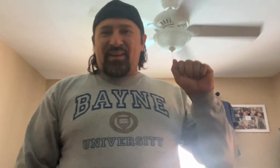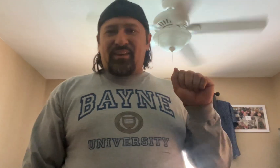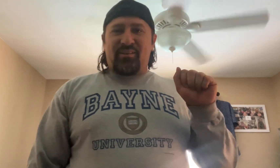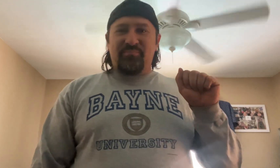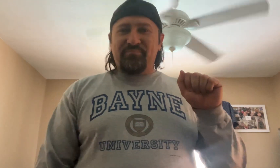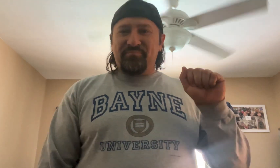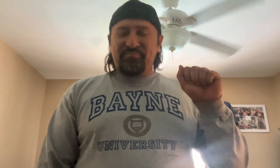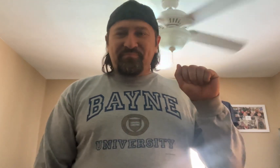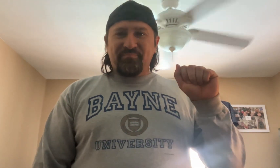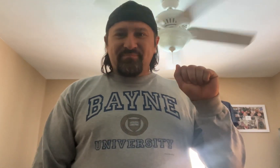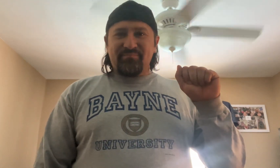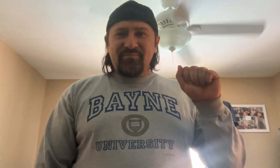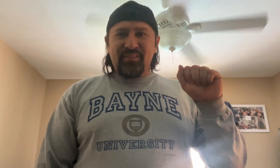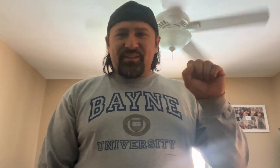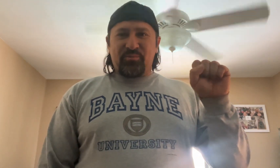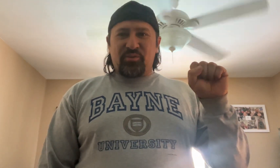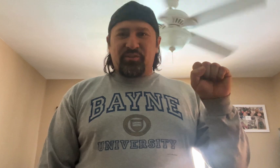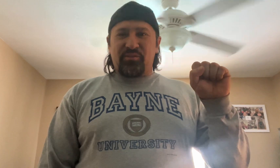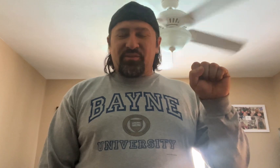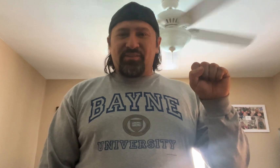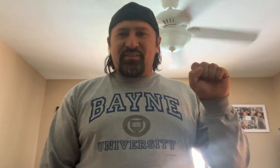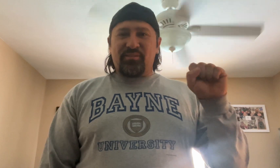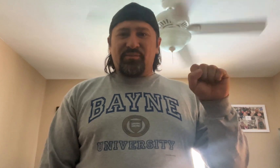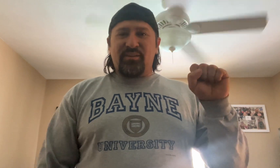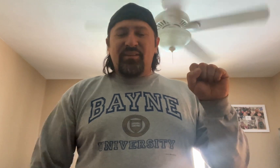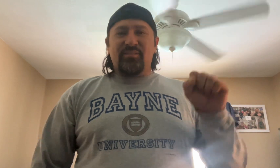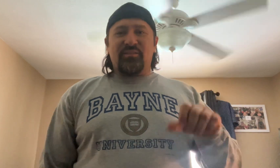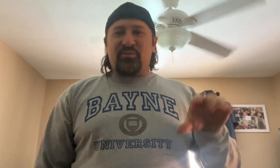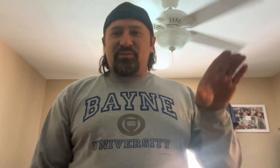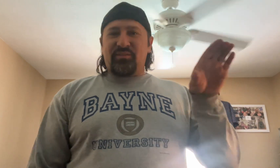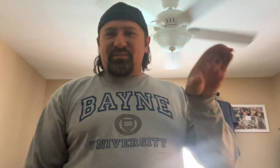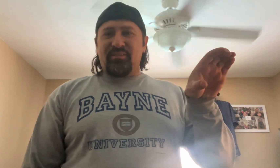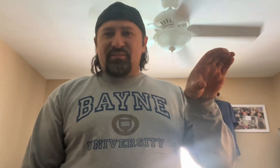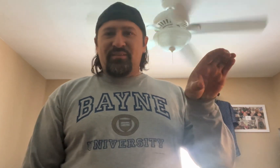I kept trying to do this, and this is, so it's